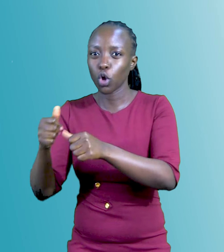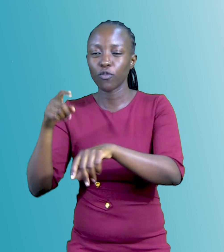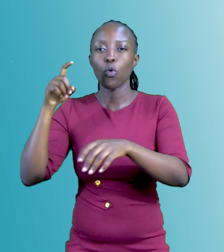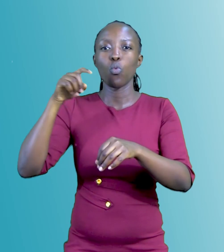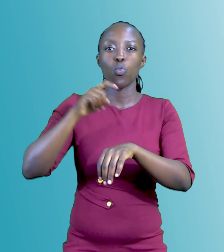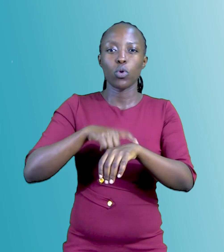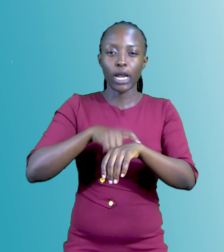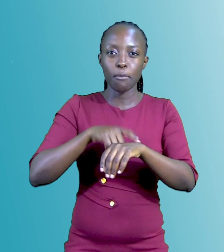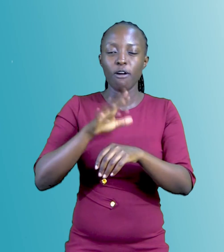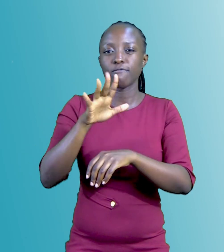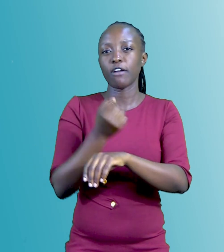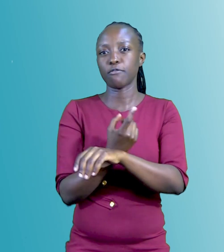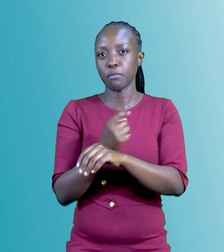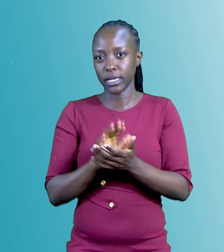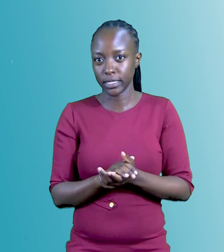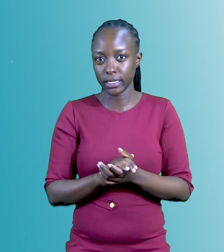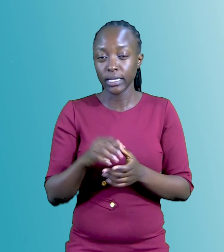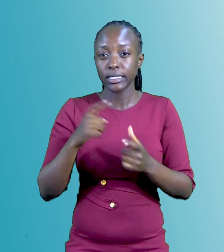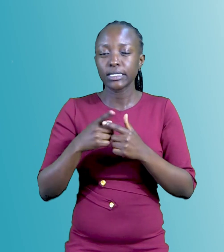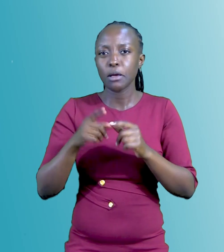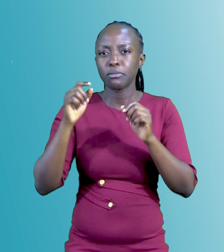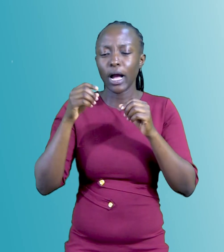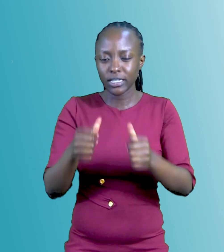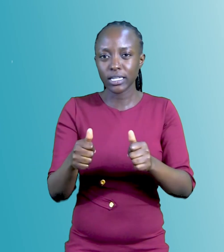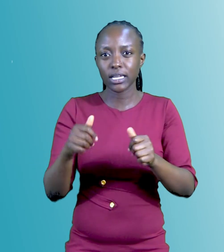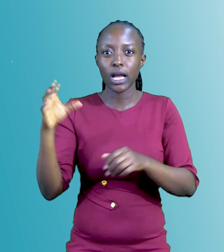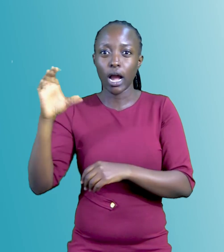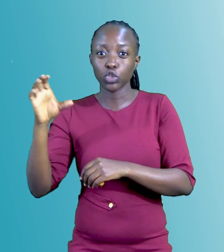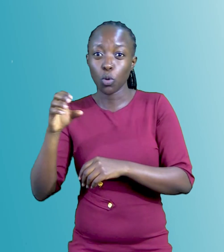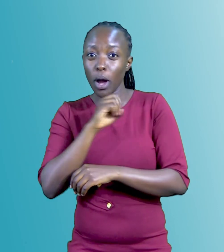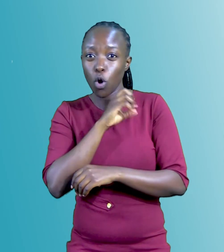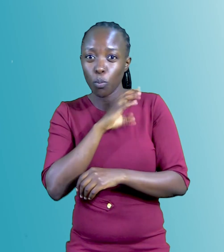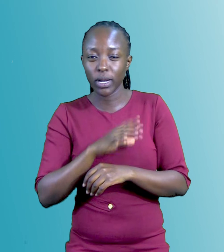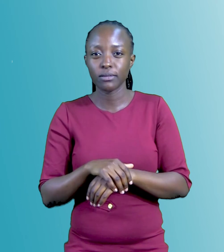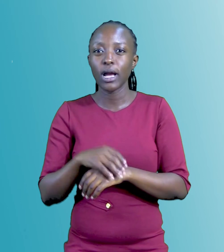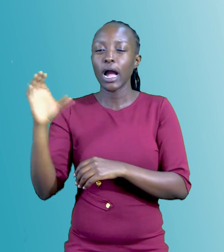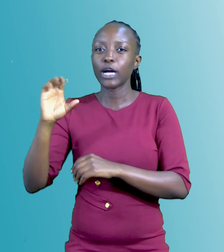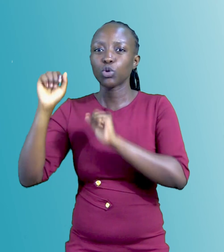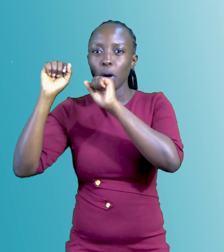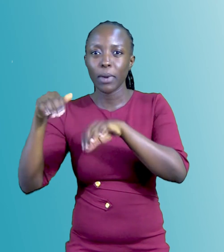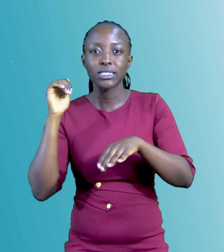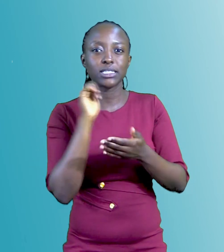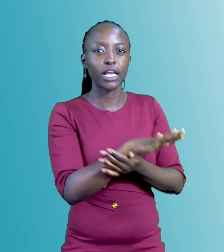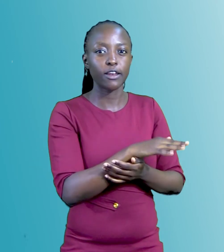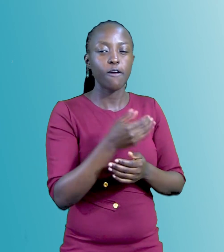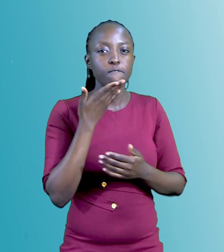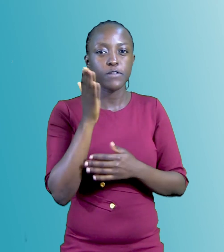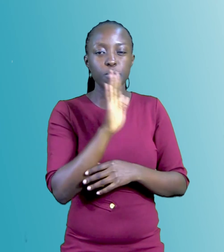and addressing customer complaints, the customer will be required to submit feedback and lodge a complaint. WaterFund, on the